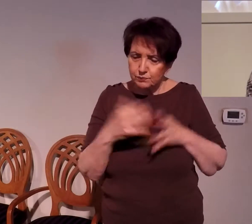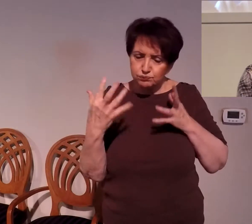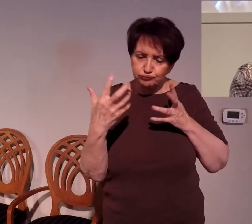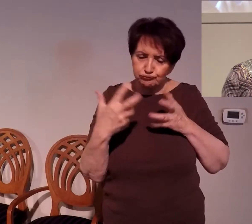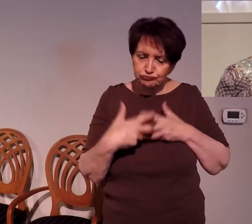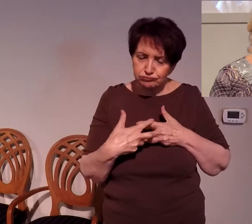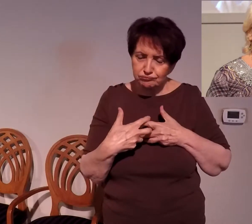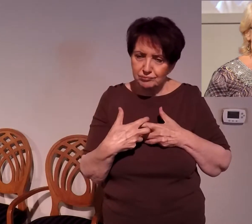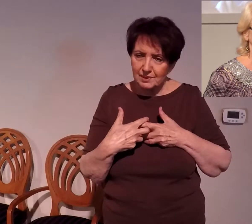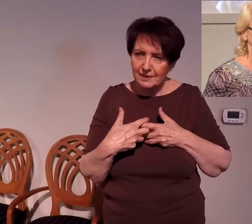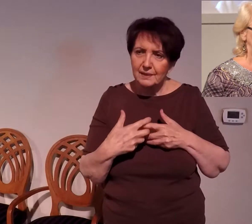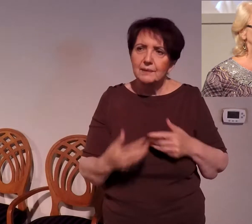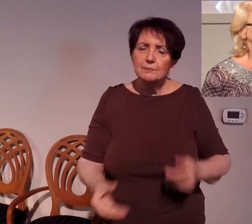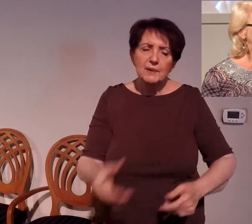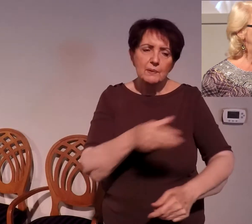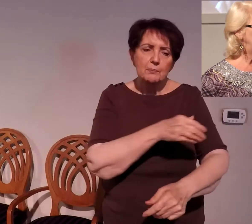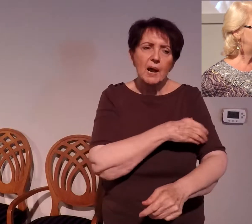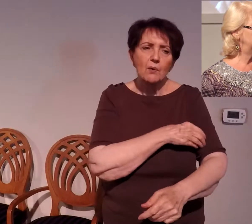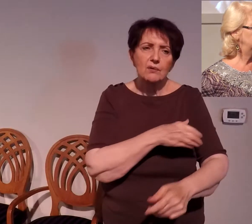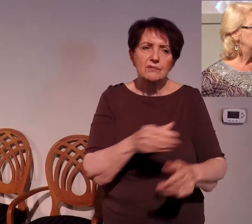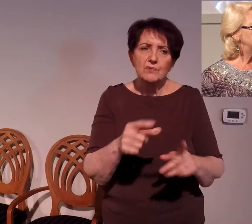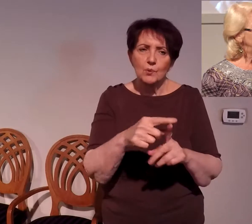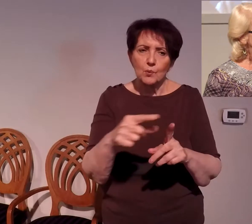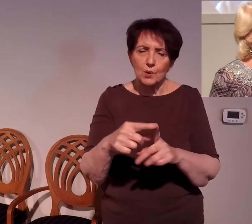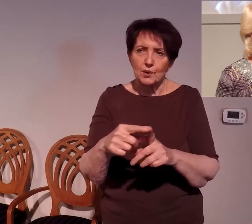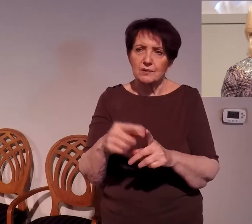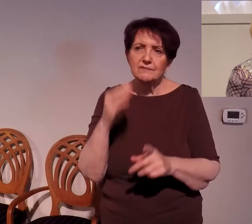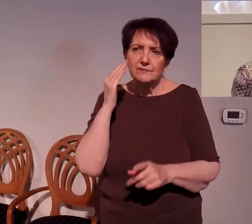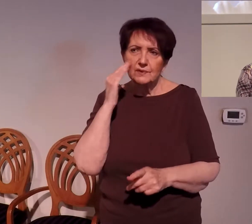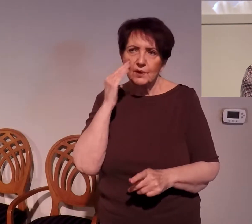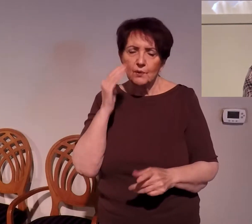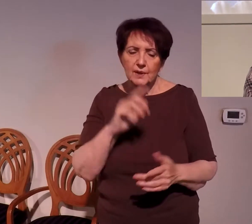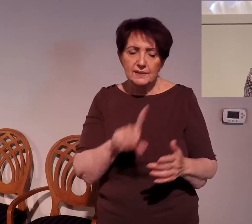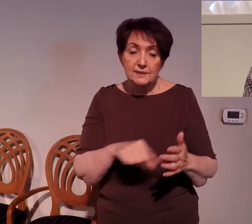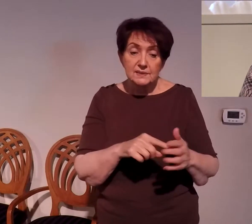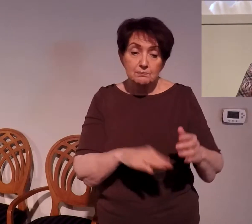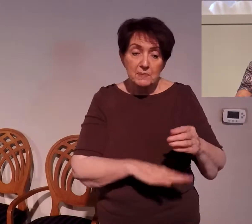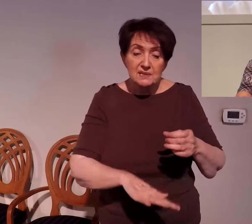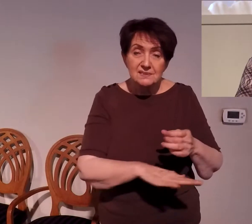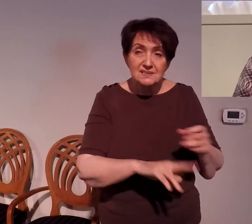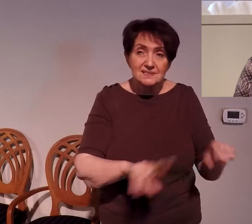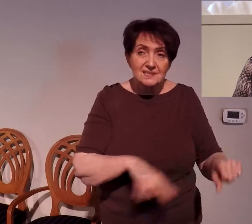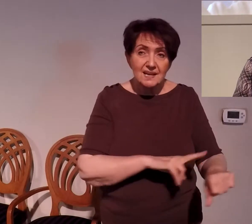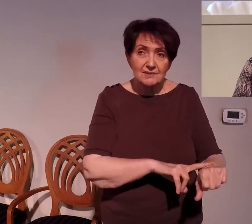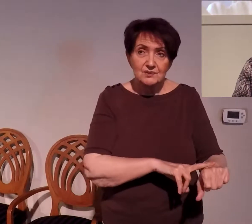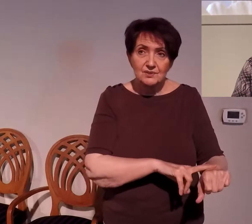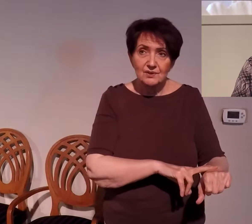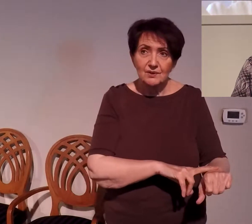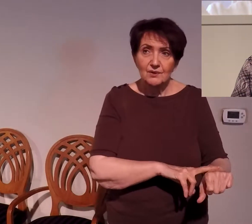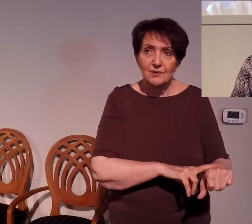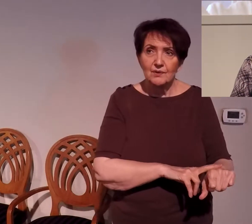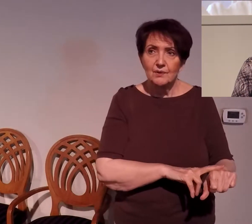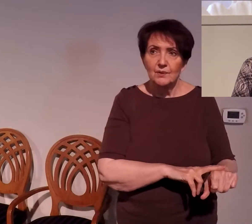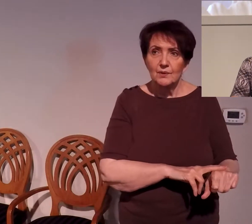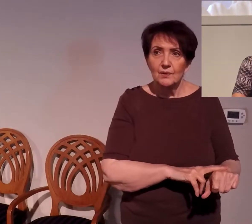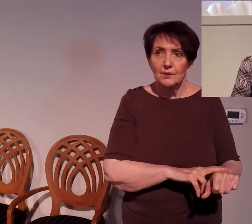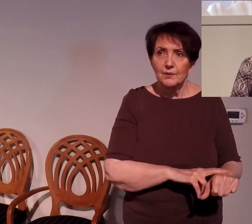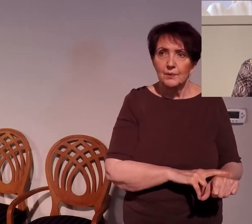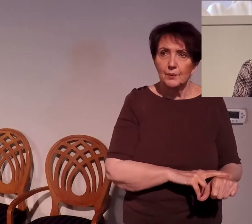of the Word, of knowing this essential nature, we can